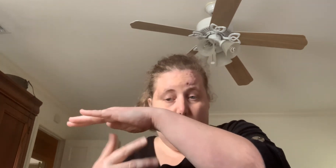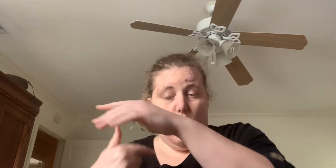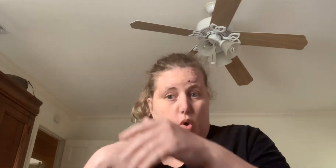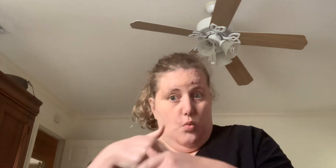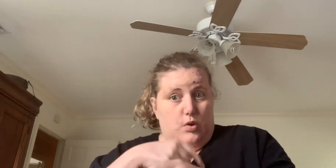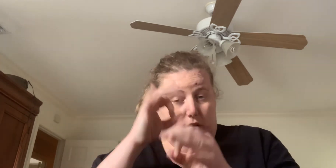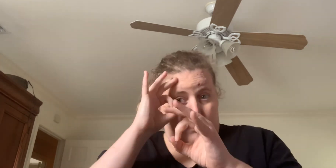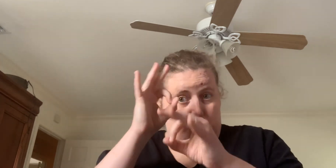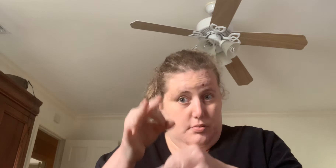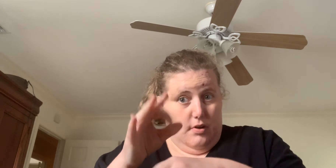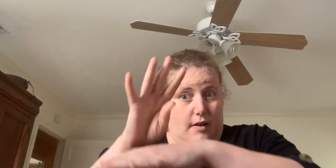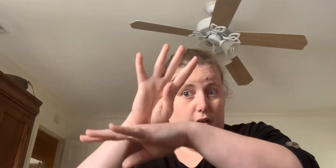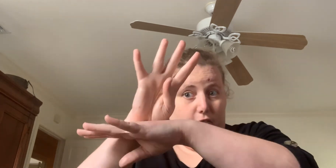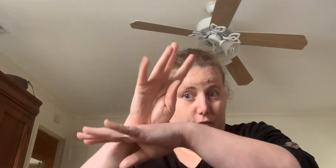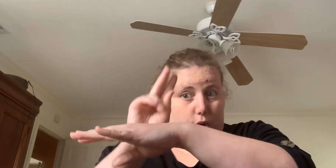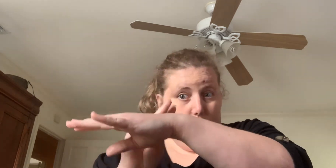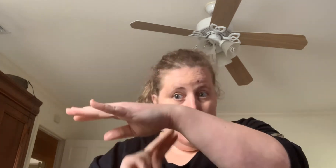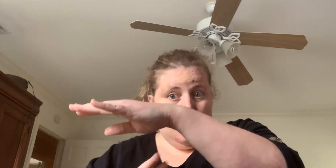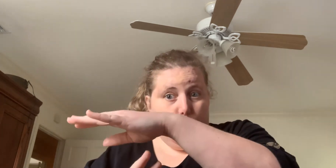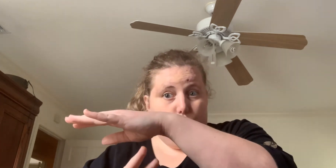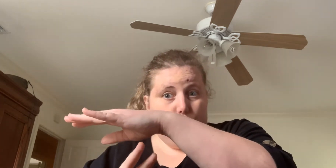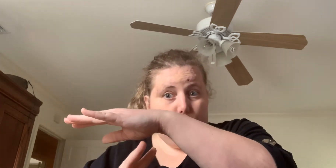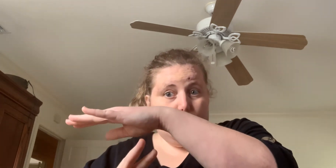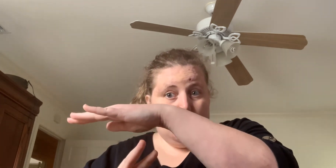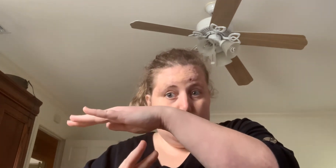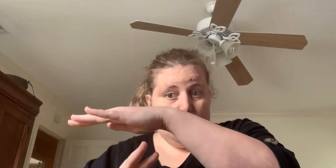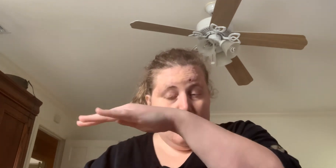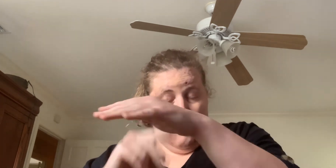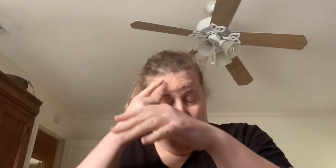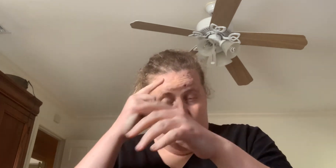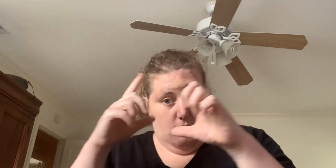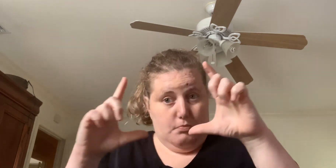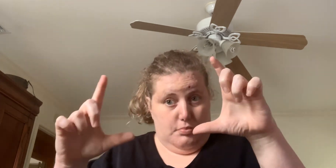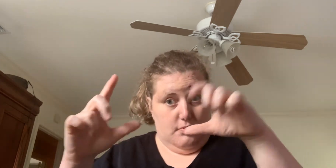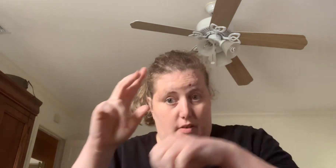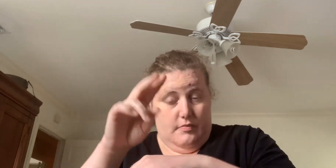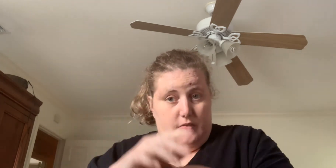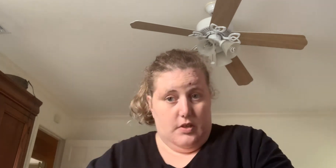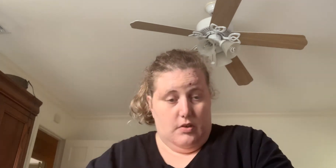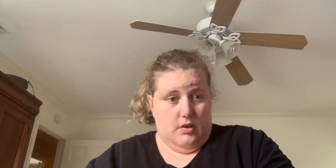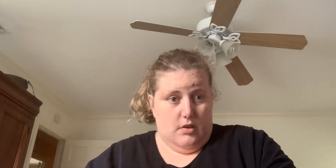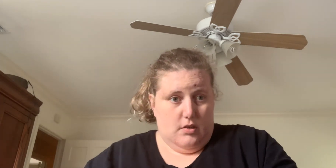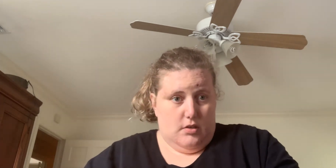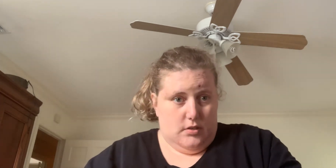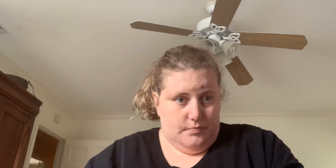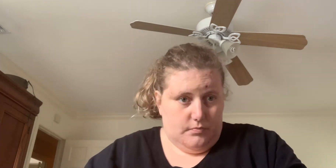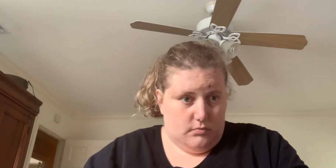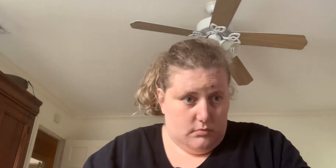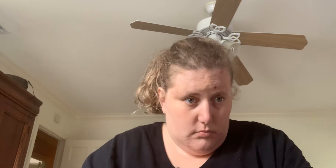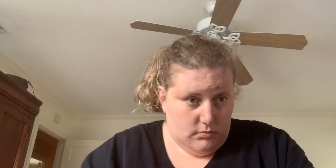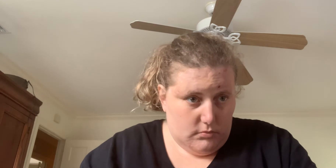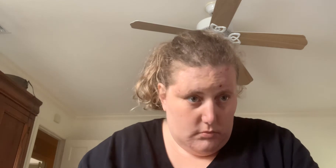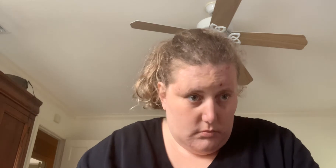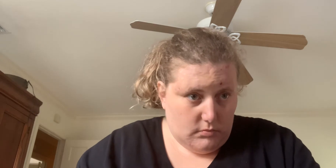4 to 2. So for every 4 moles of aluminum, you have 2 moles